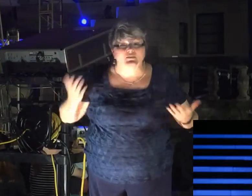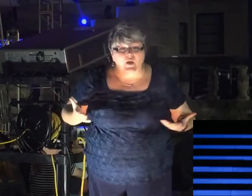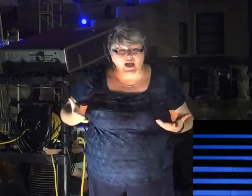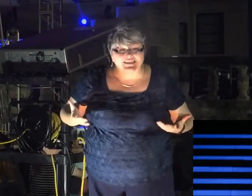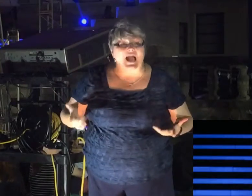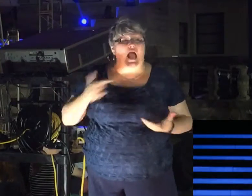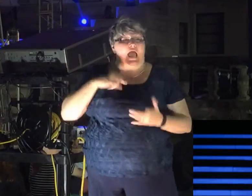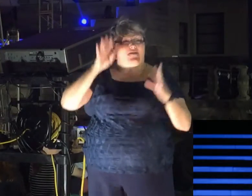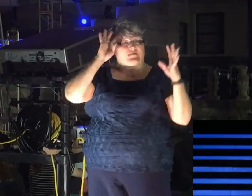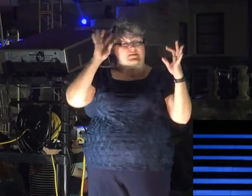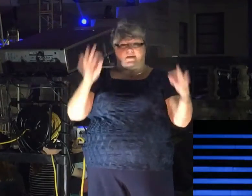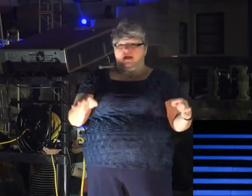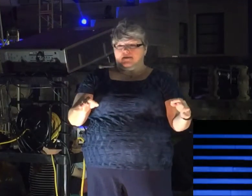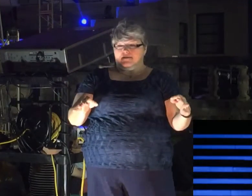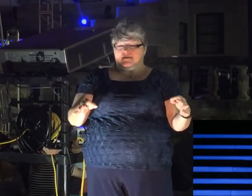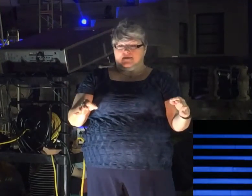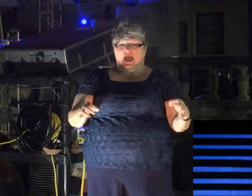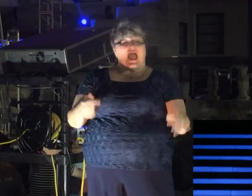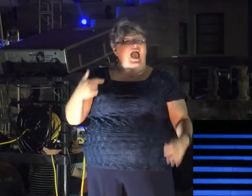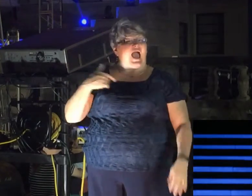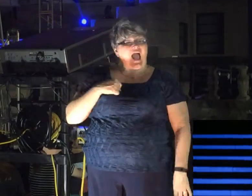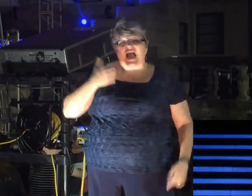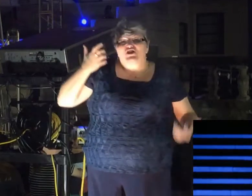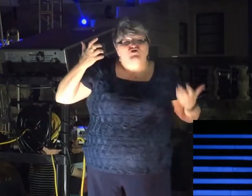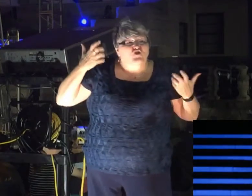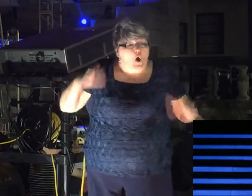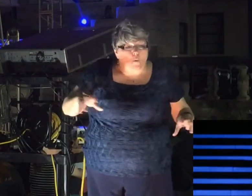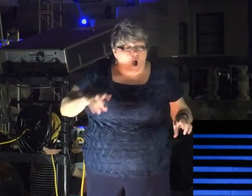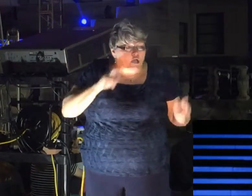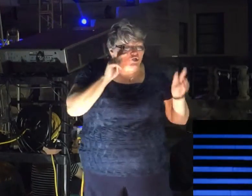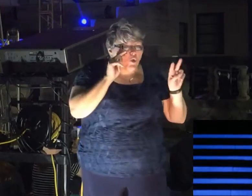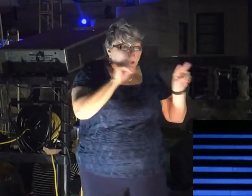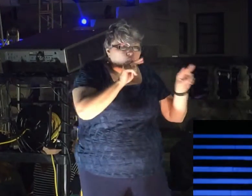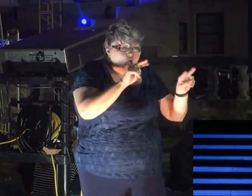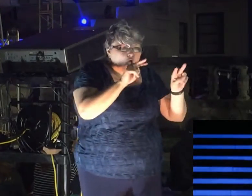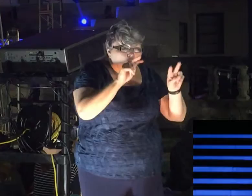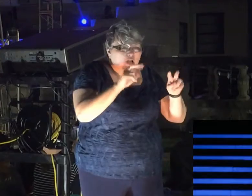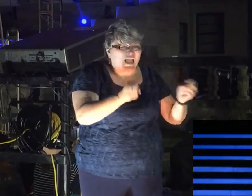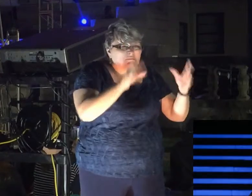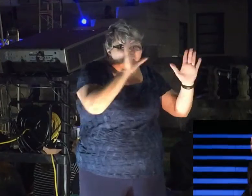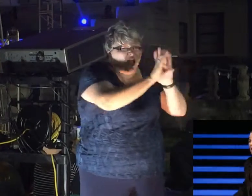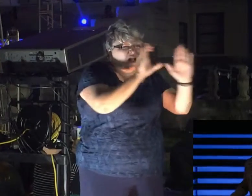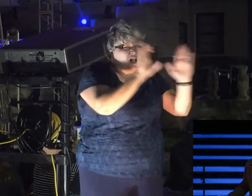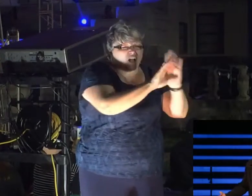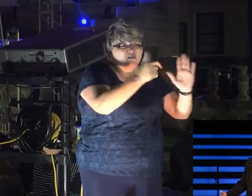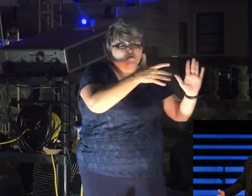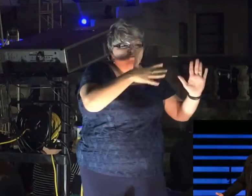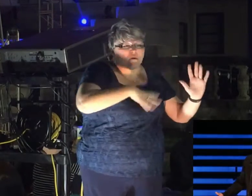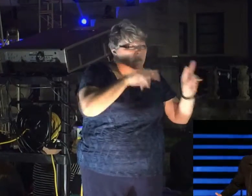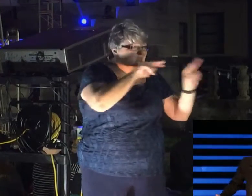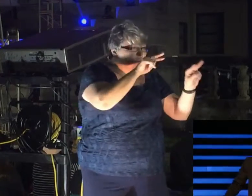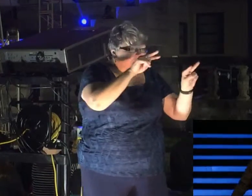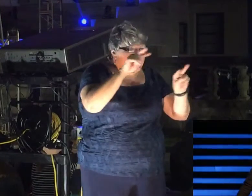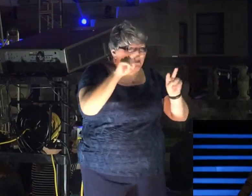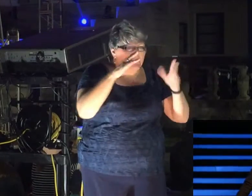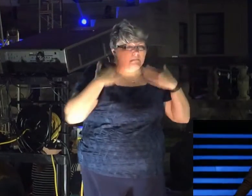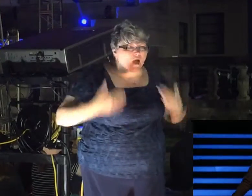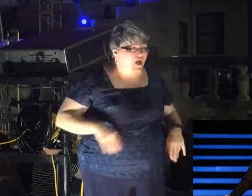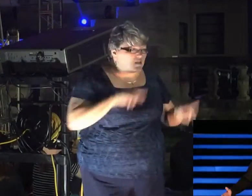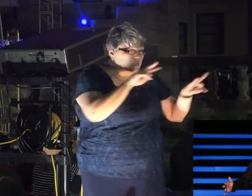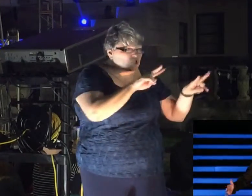So guess what? I've decided I don't want to look at a bunch of other ones